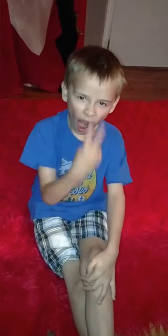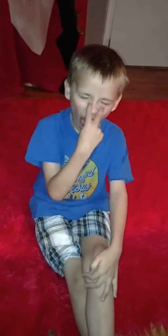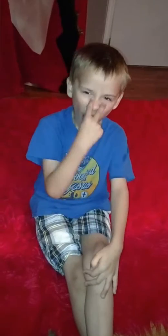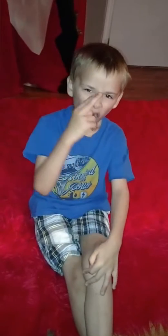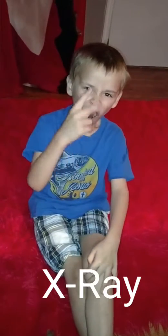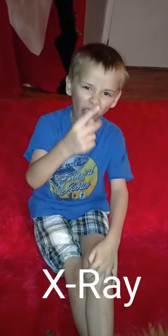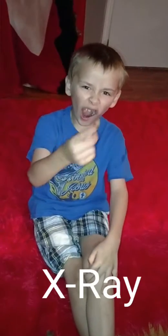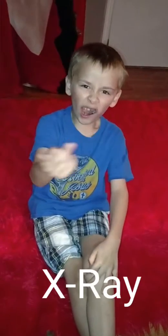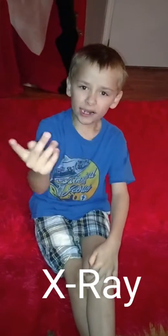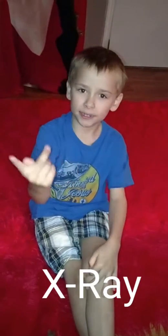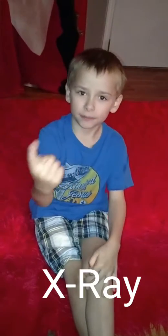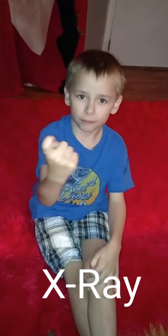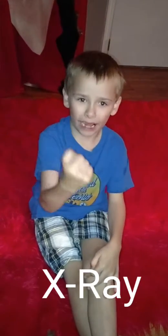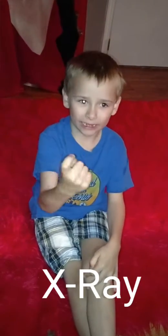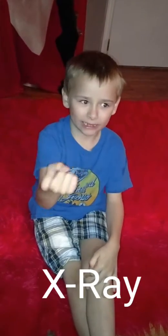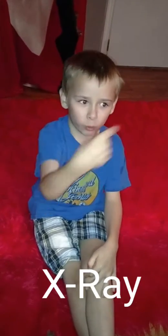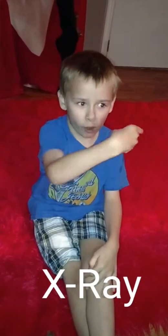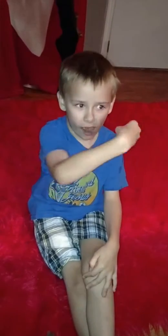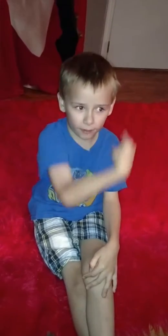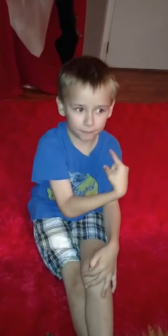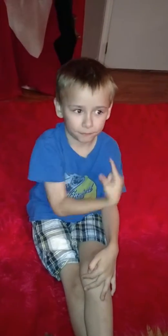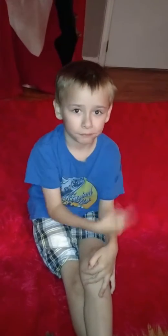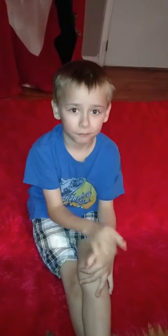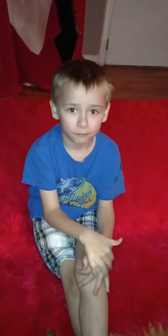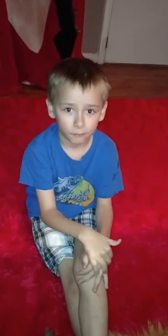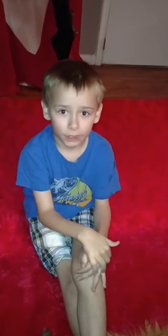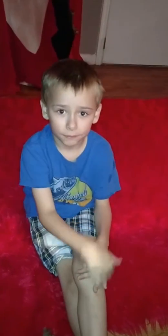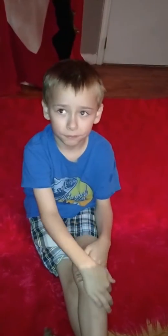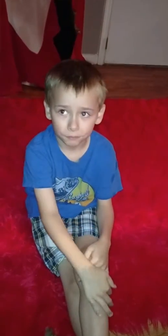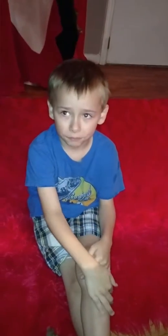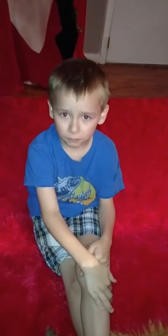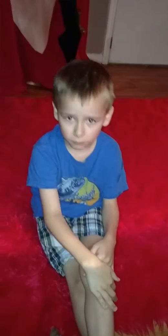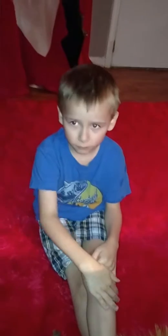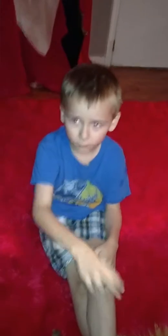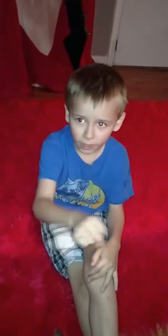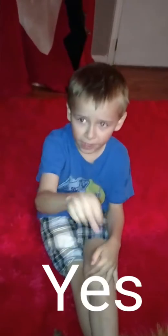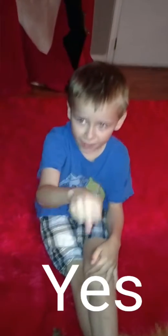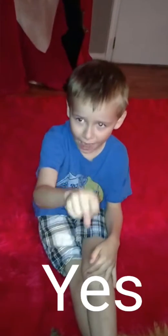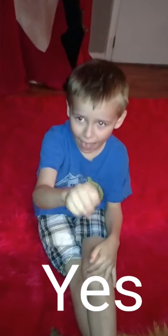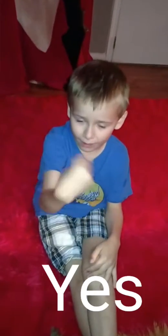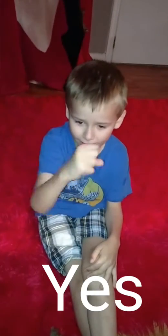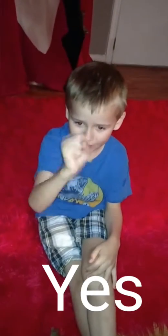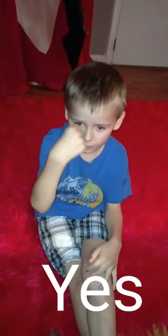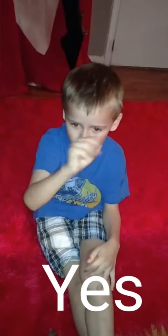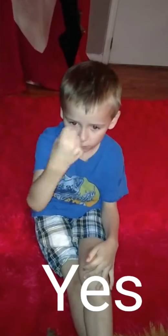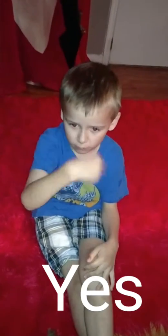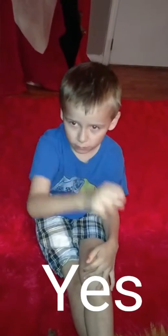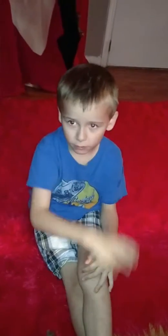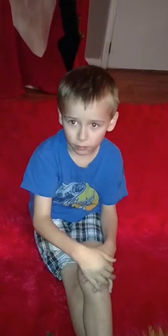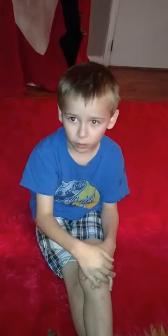-ray, sign-ray, sign-ray, sign yes, sign you,